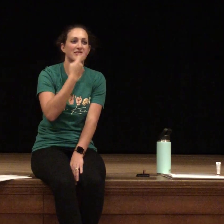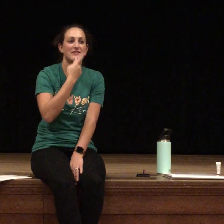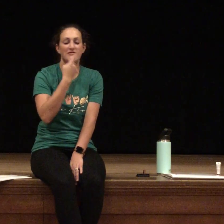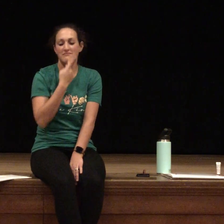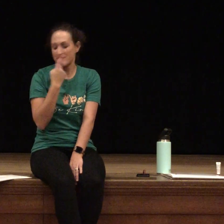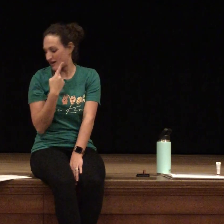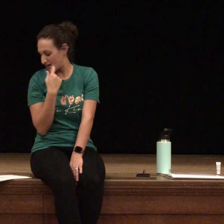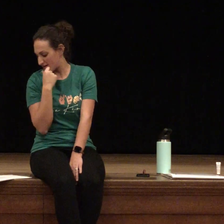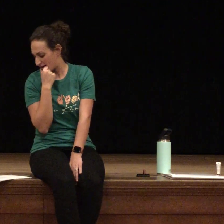Pink.